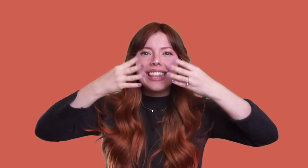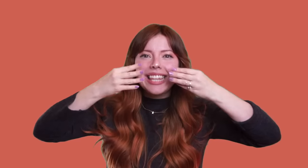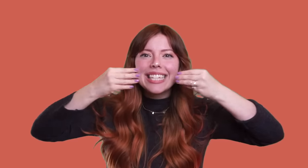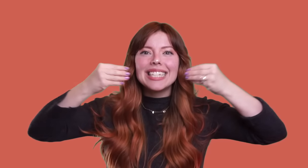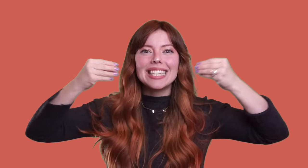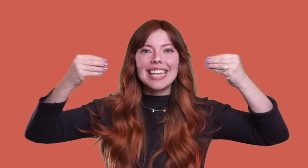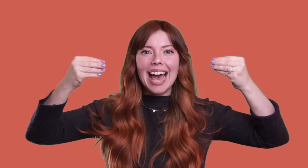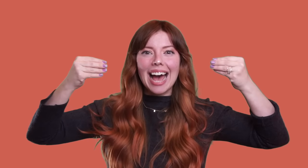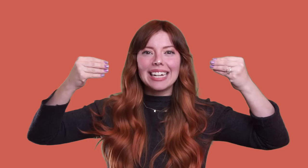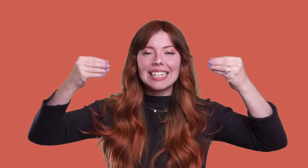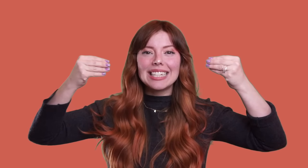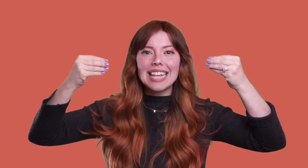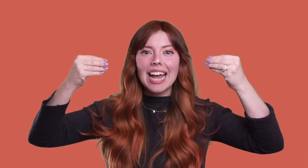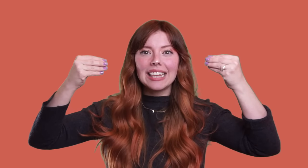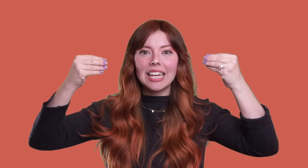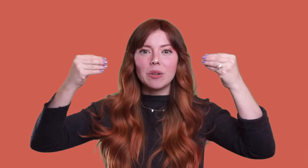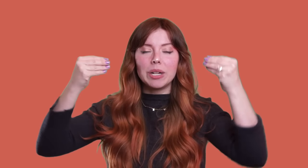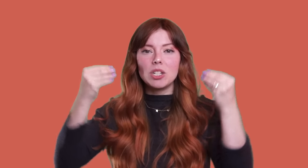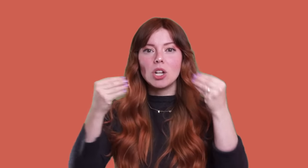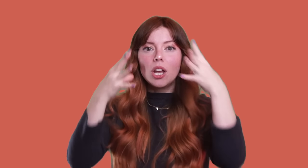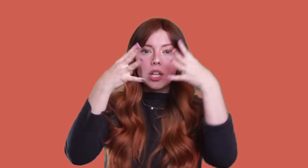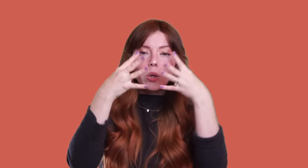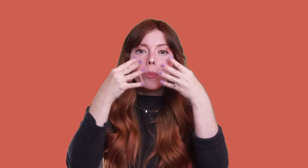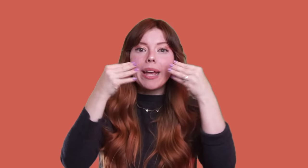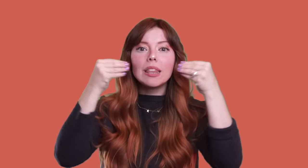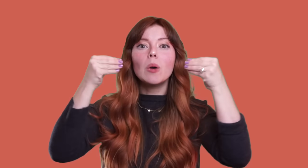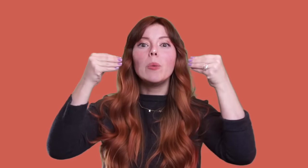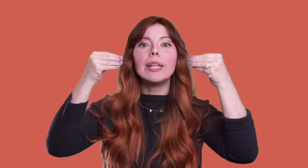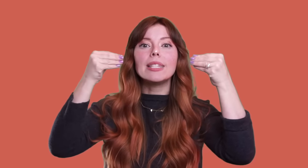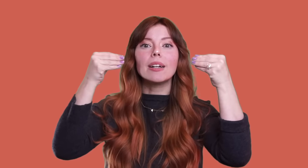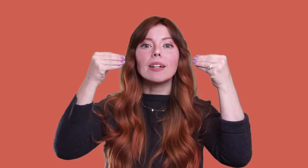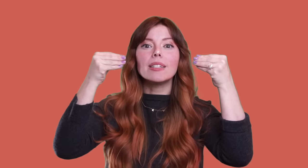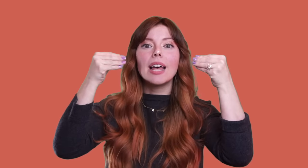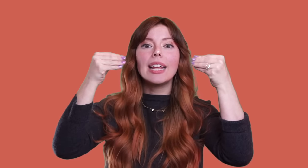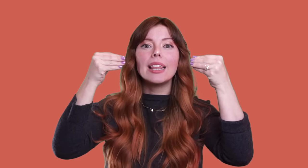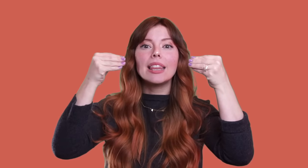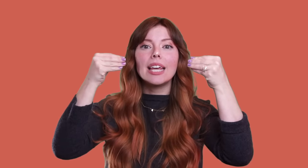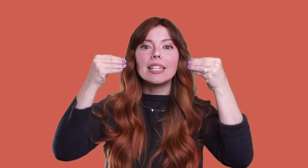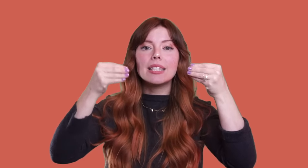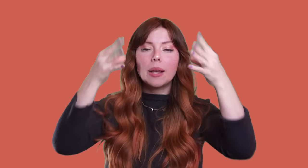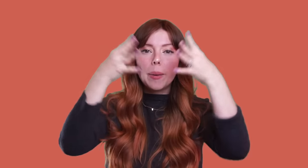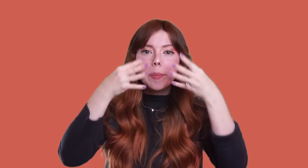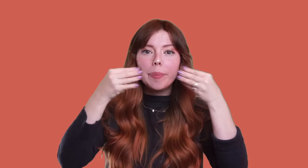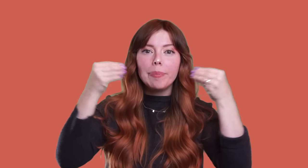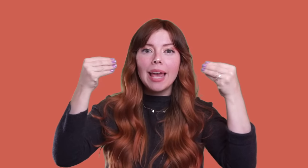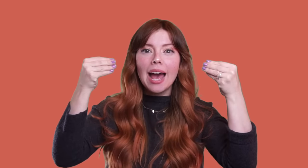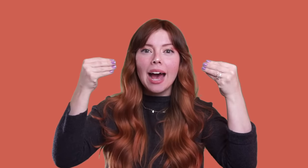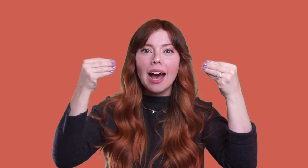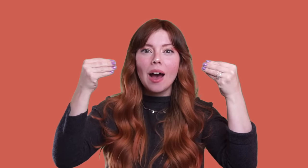This is cat in sign language. You make the whiskers like this.